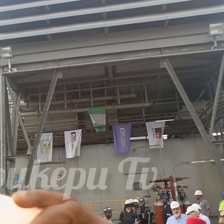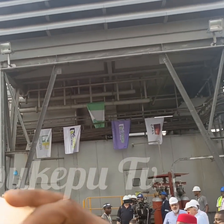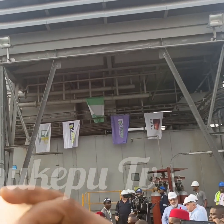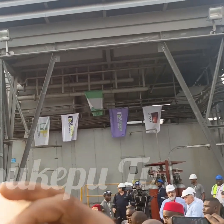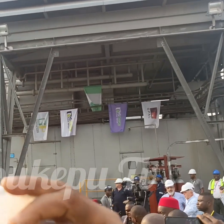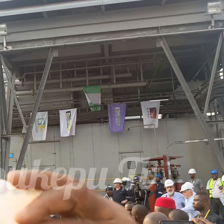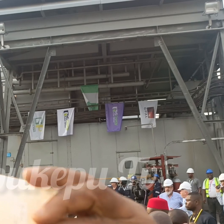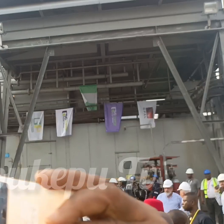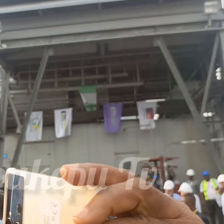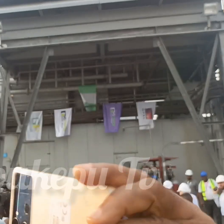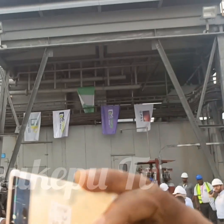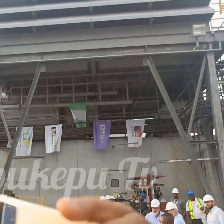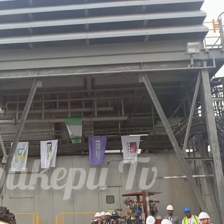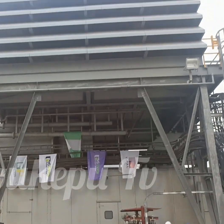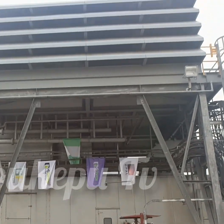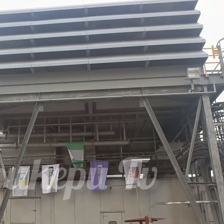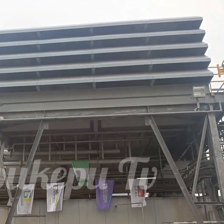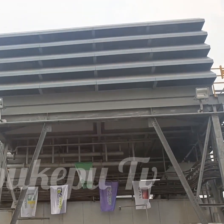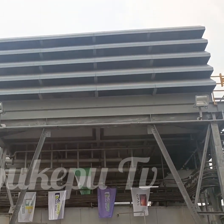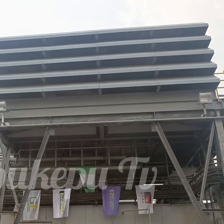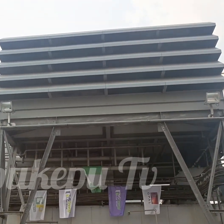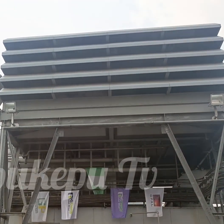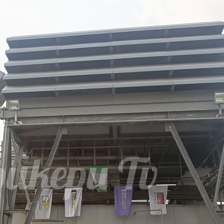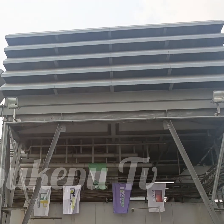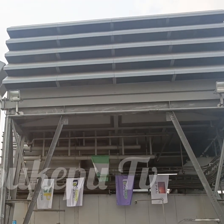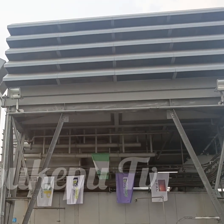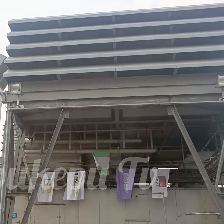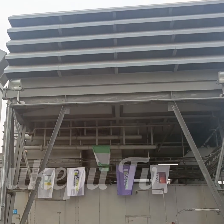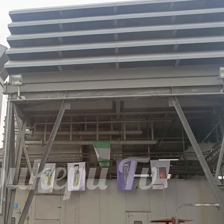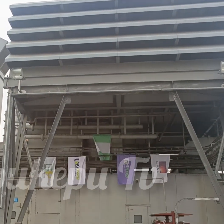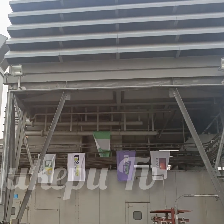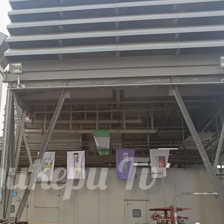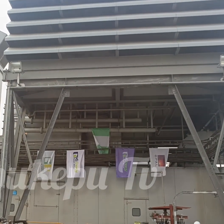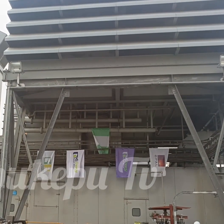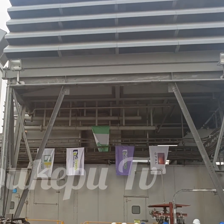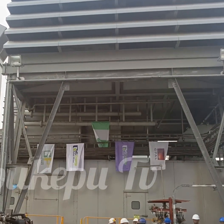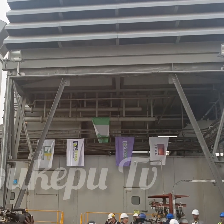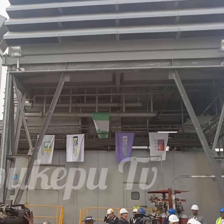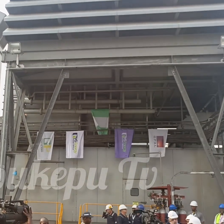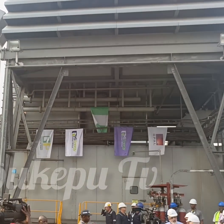Today is Monday, the 26th of February 2024.